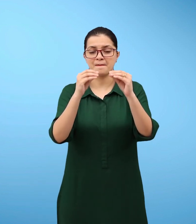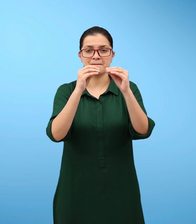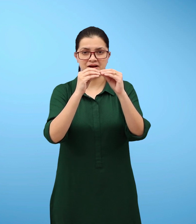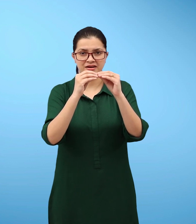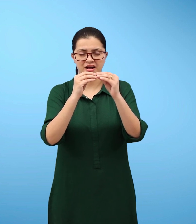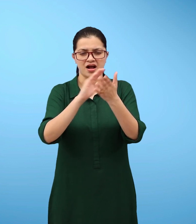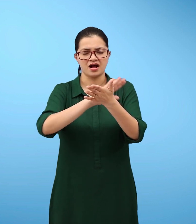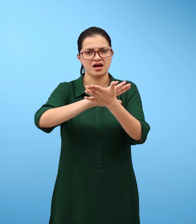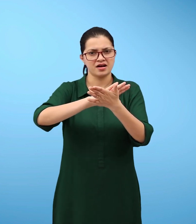Temple at Bhitargaon.